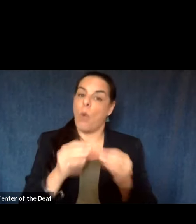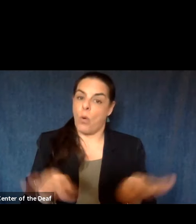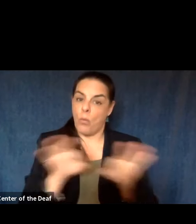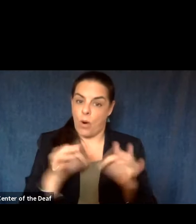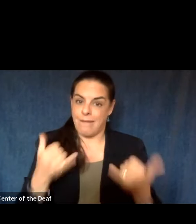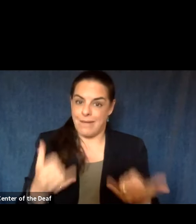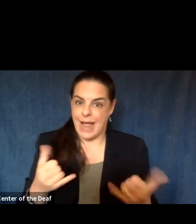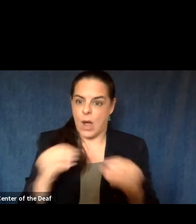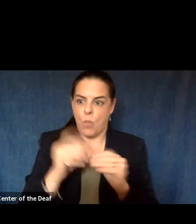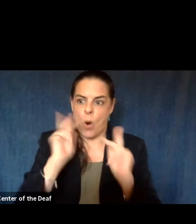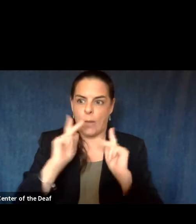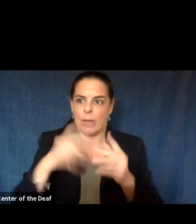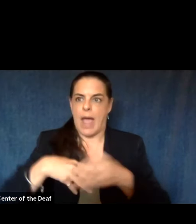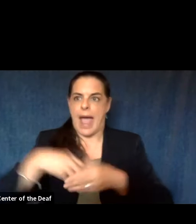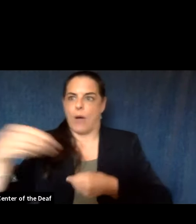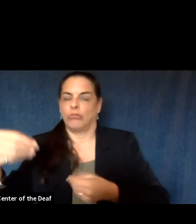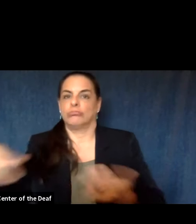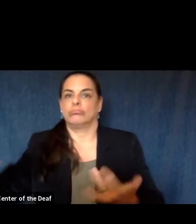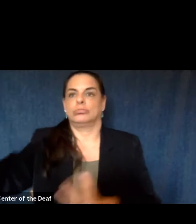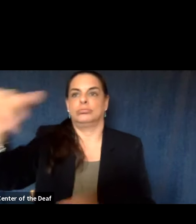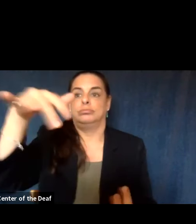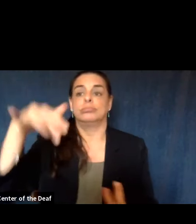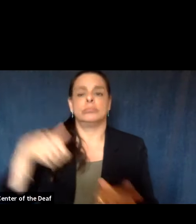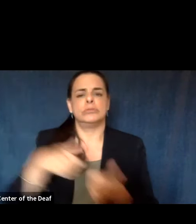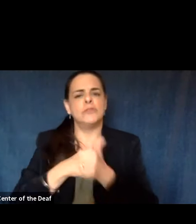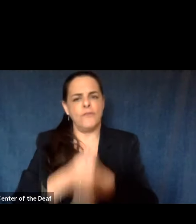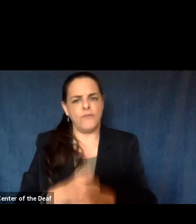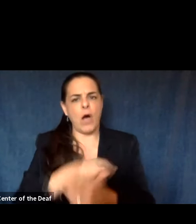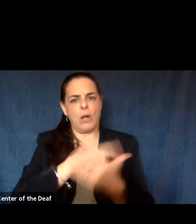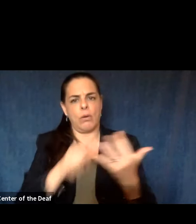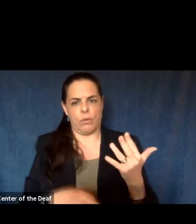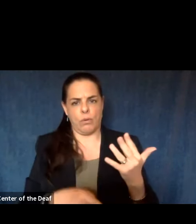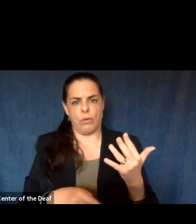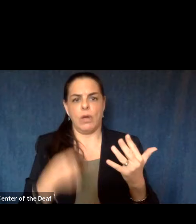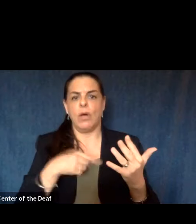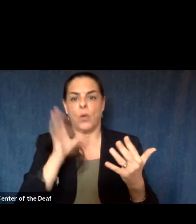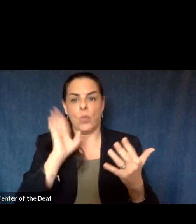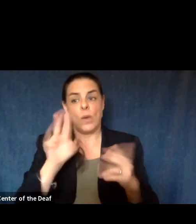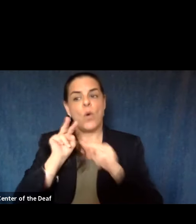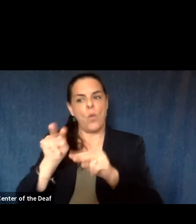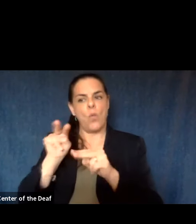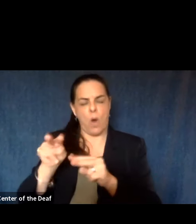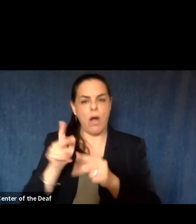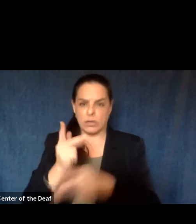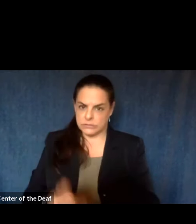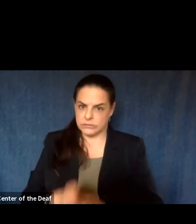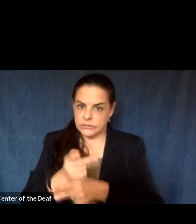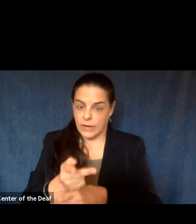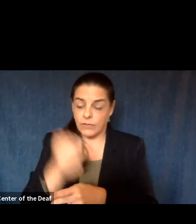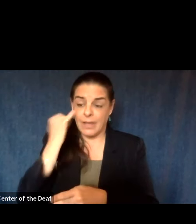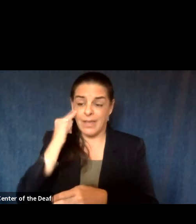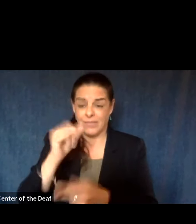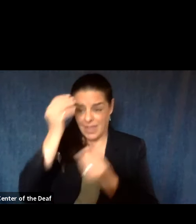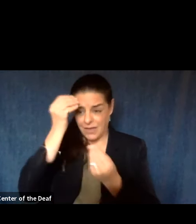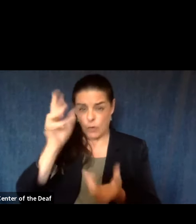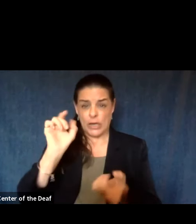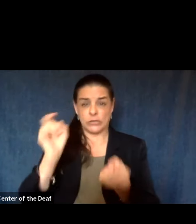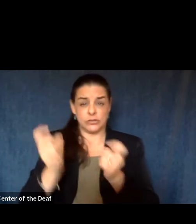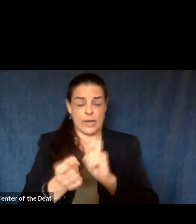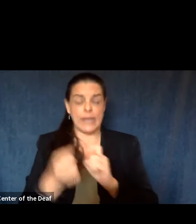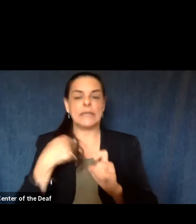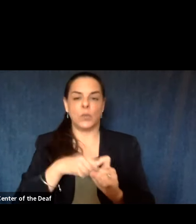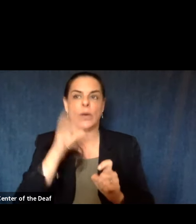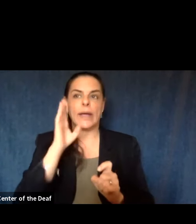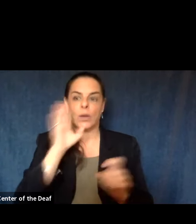people are out and about, that we do follow those guidelines, and we'll be watching it closely. And if the data changes, we'll